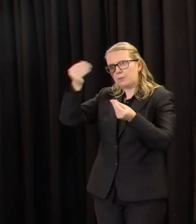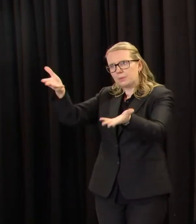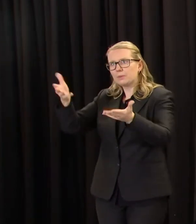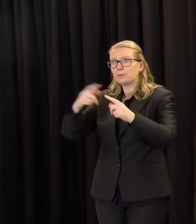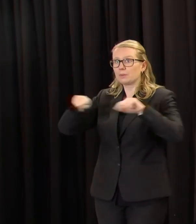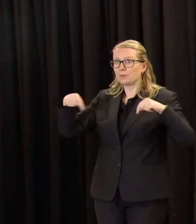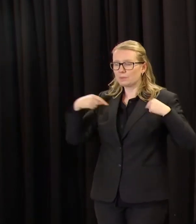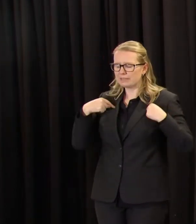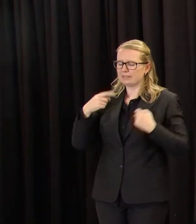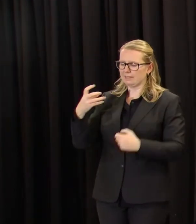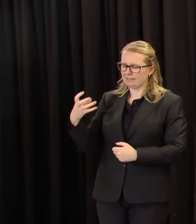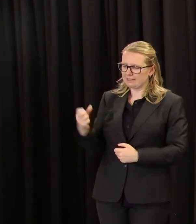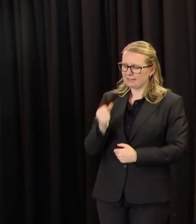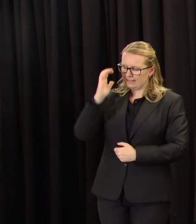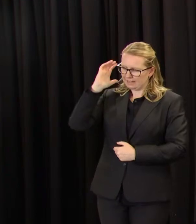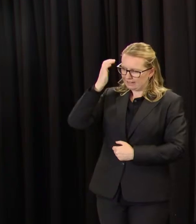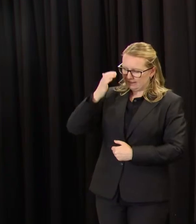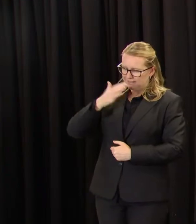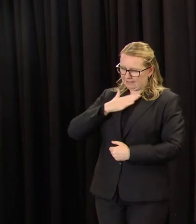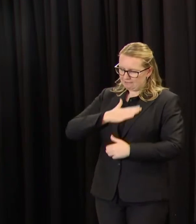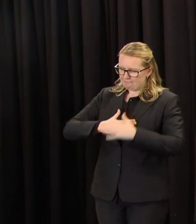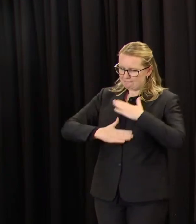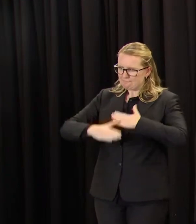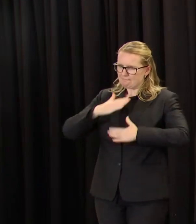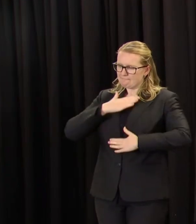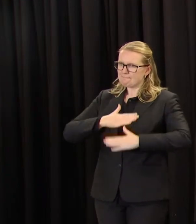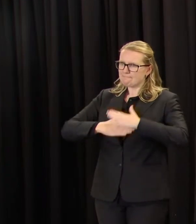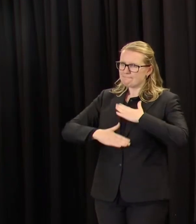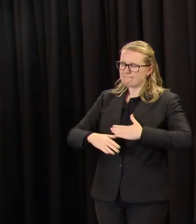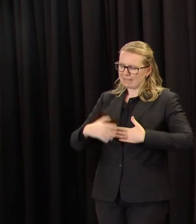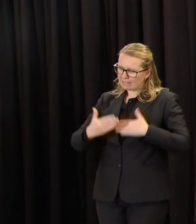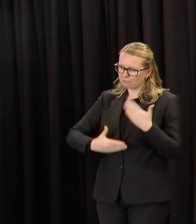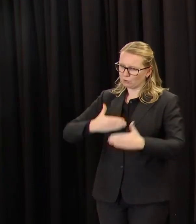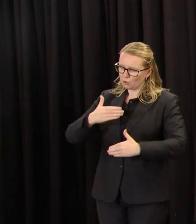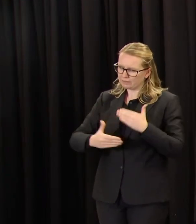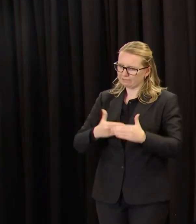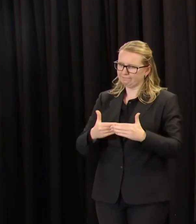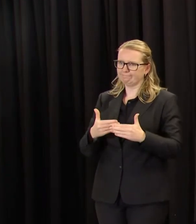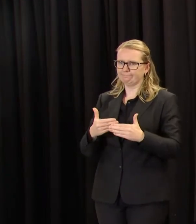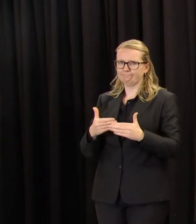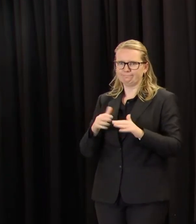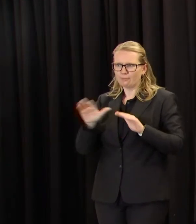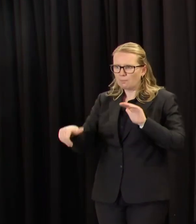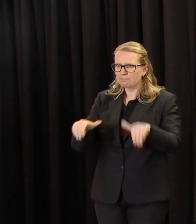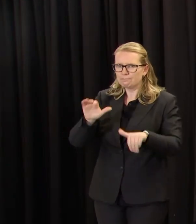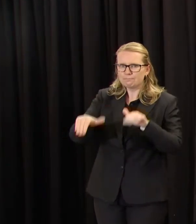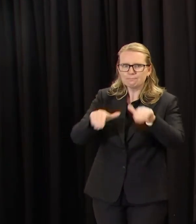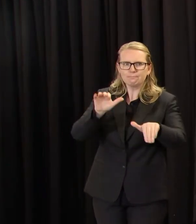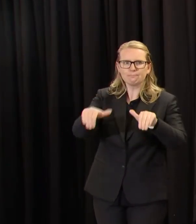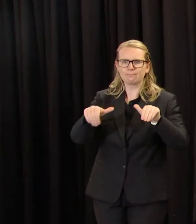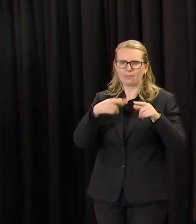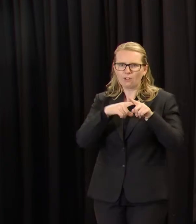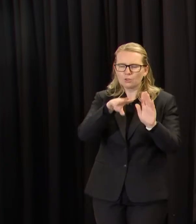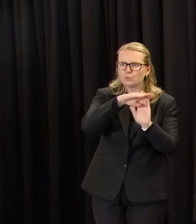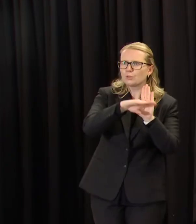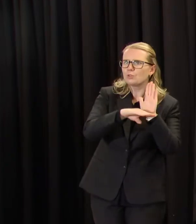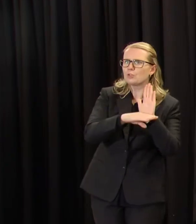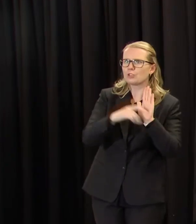ourselves to push on and continue to throw everything we've got at trying to drive these numbers